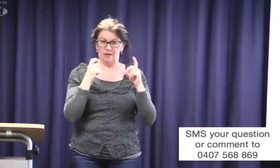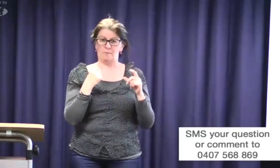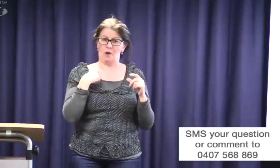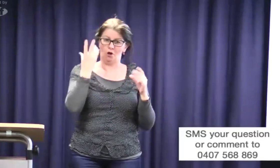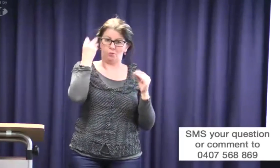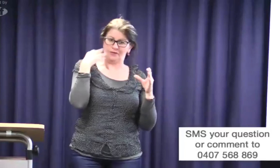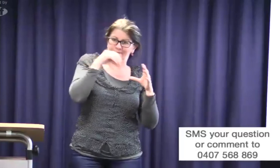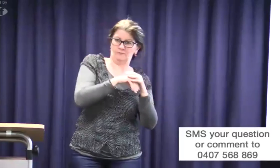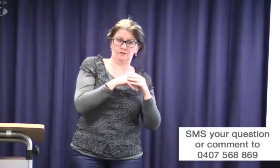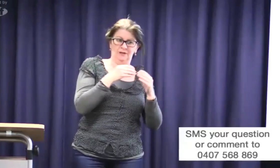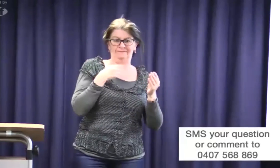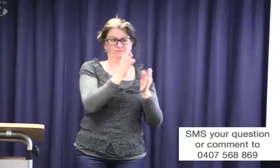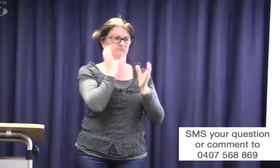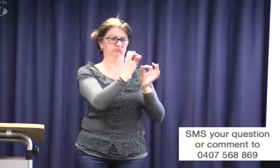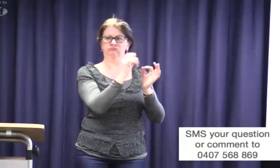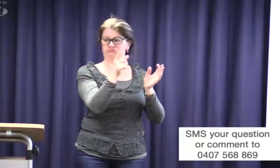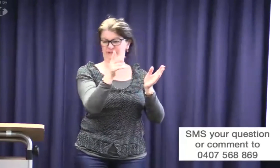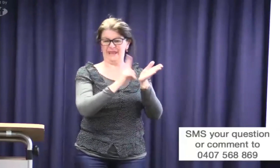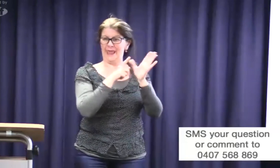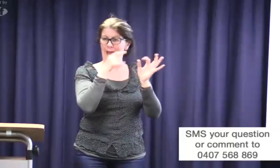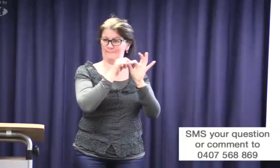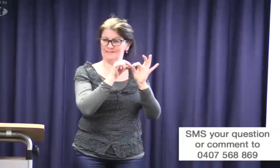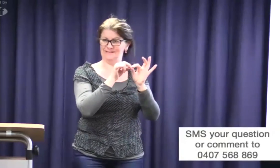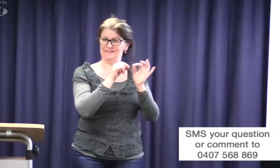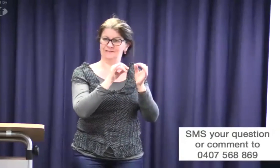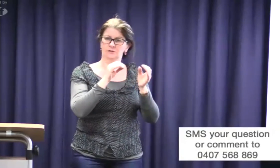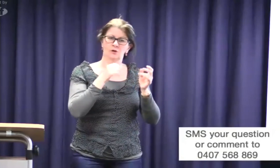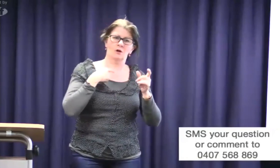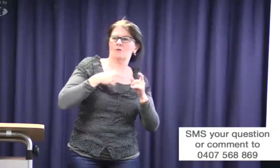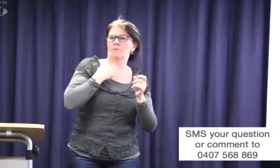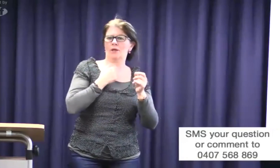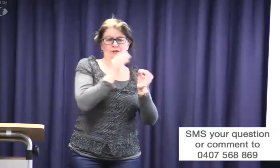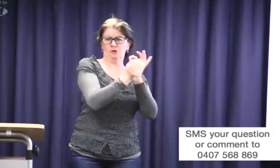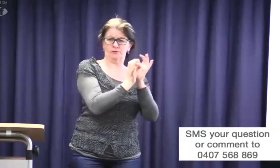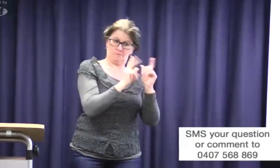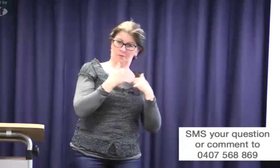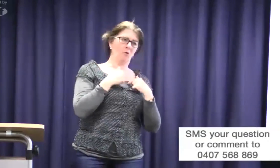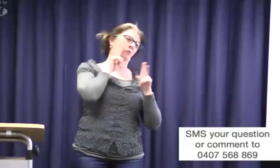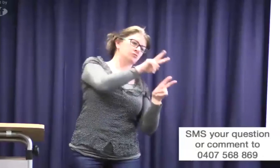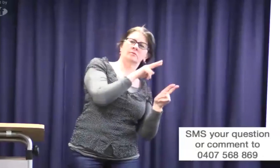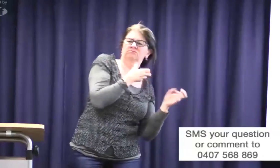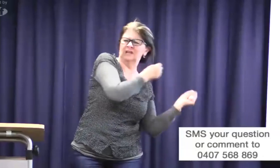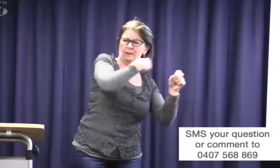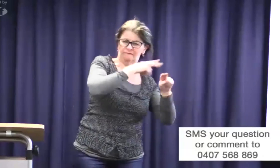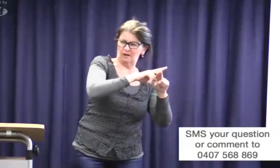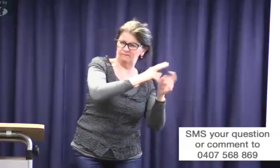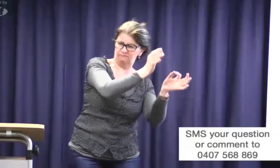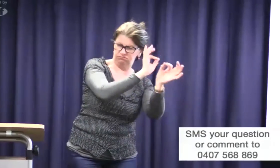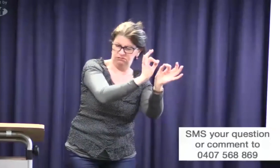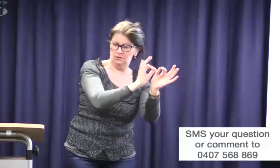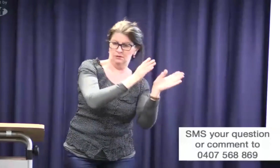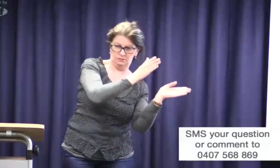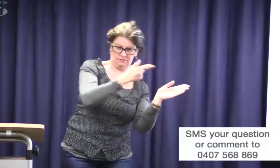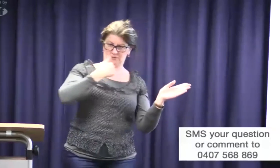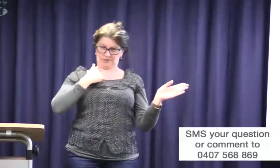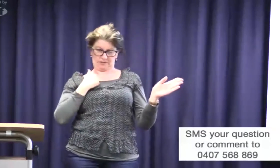I'm a full-time carer of my elderly father, who's a hearing man, and um, I I want to,